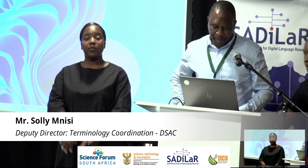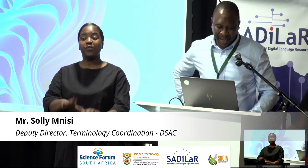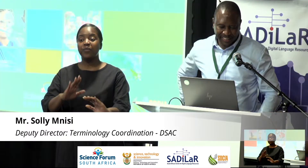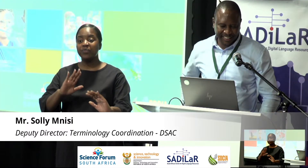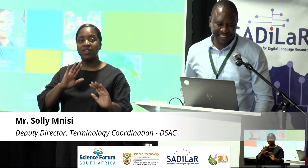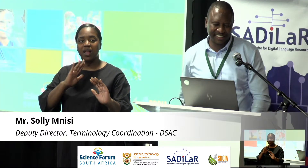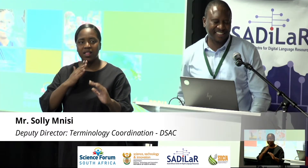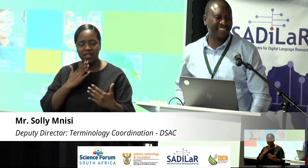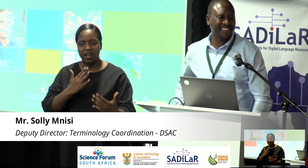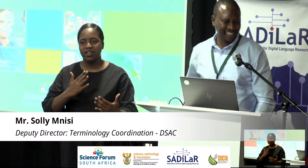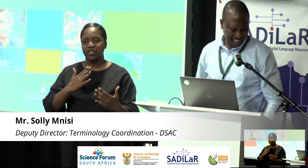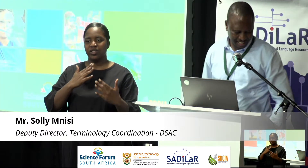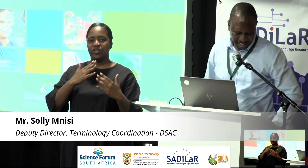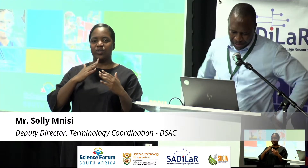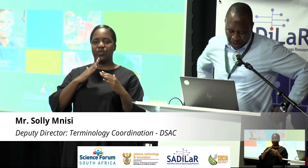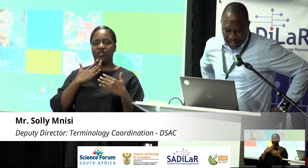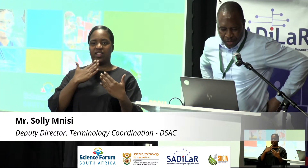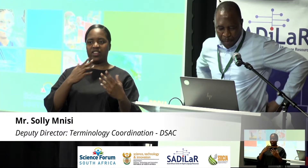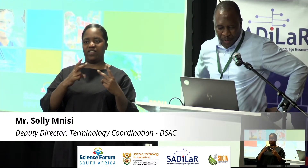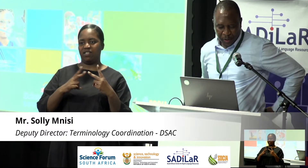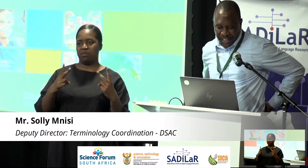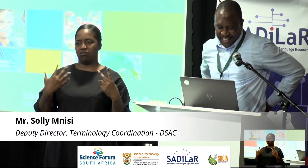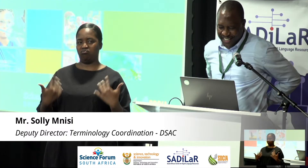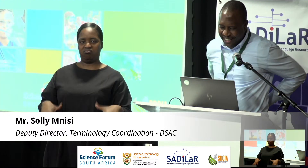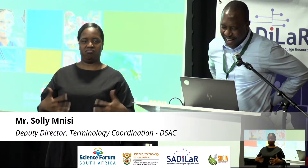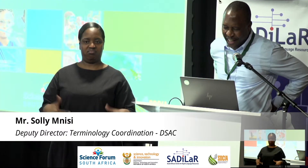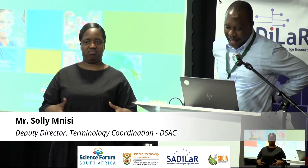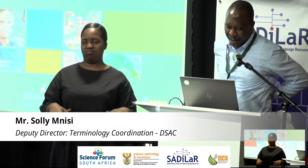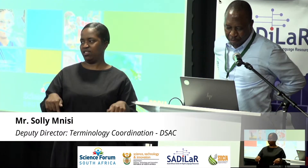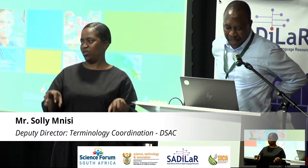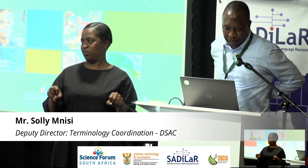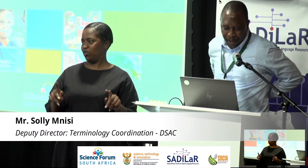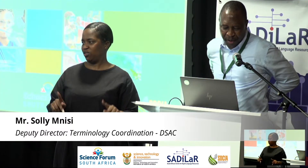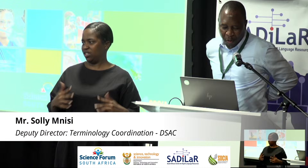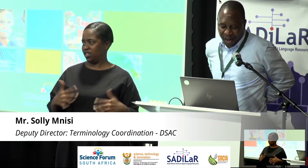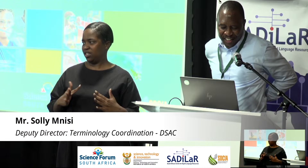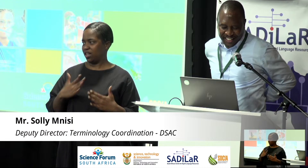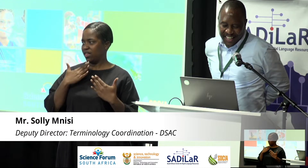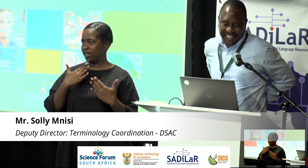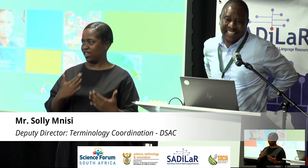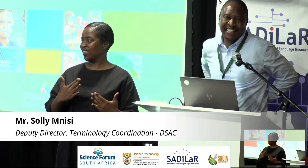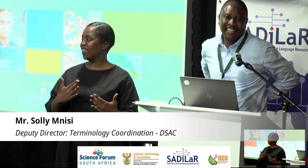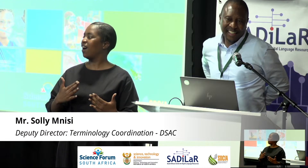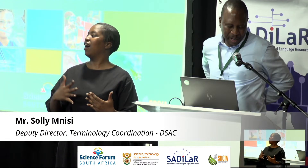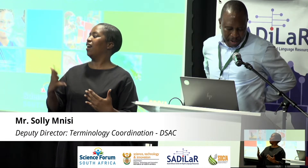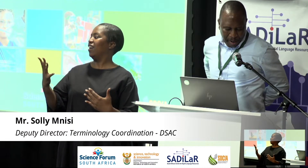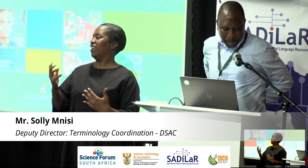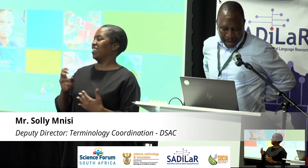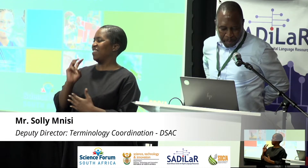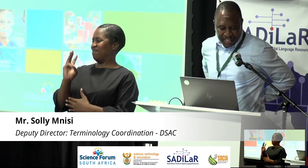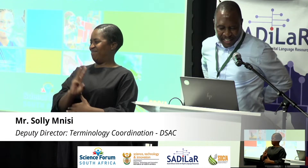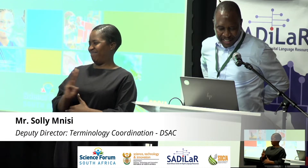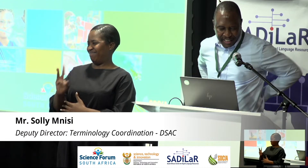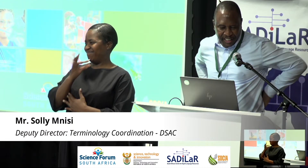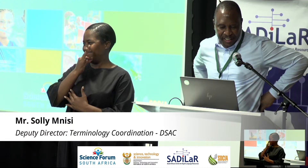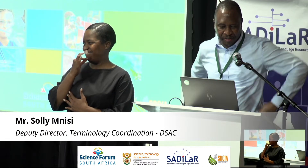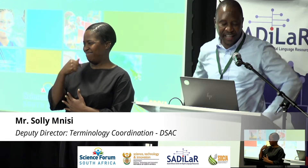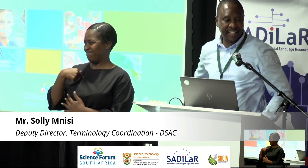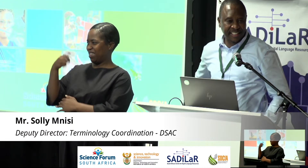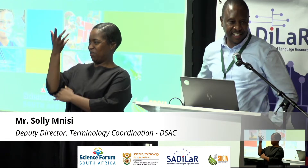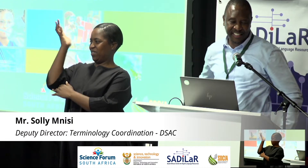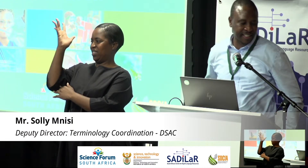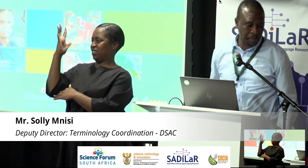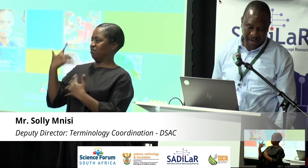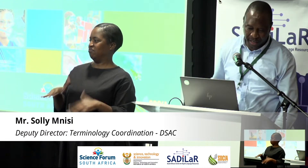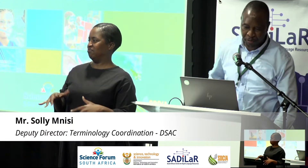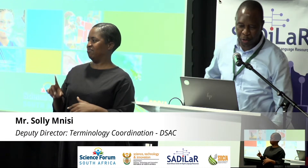Thank you very much for this opportunity, and I've been pre-warned that my presentation is